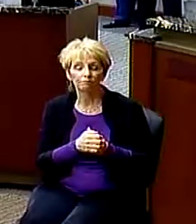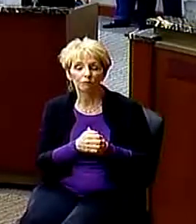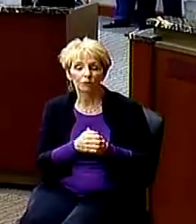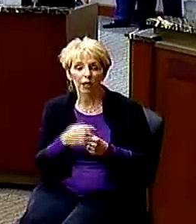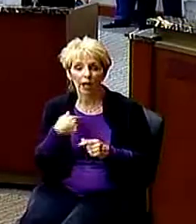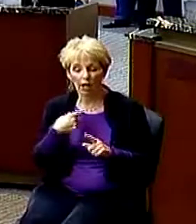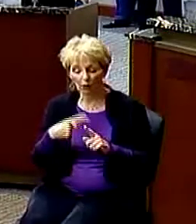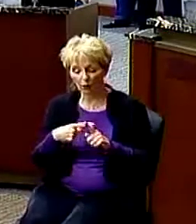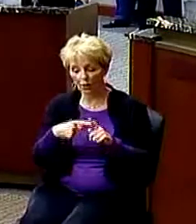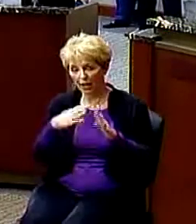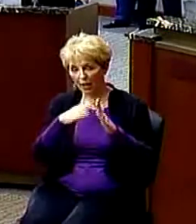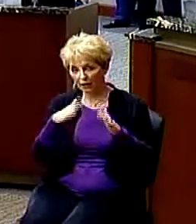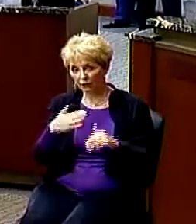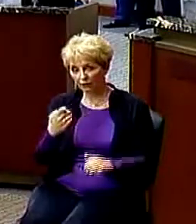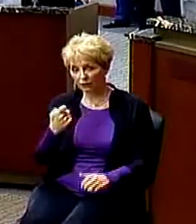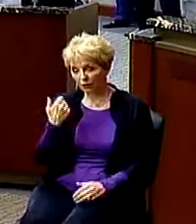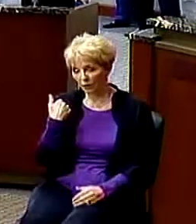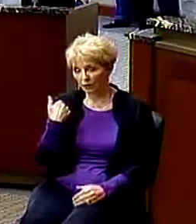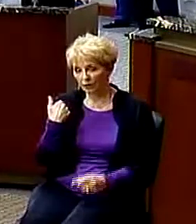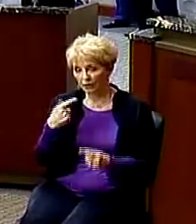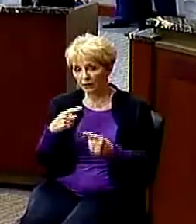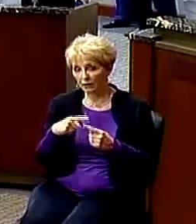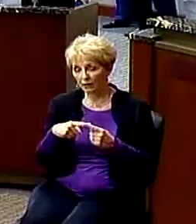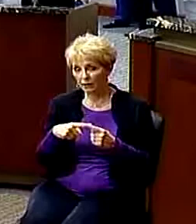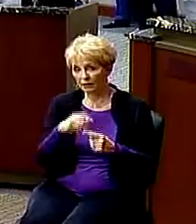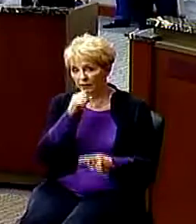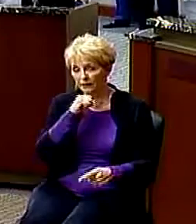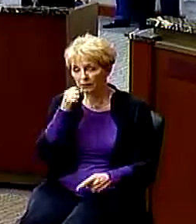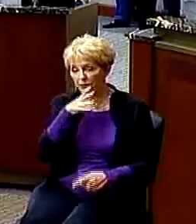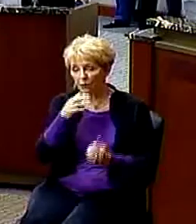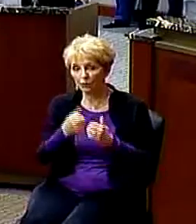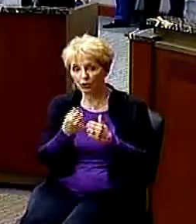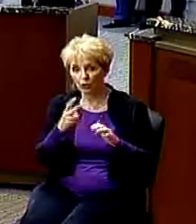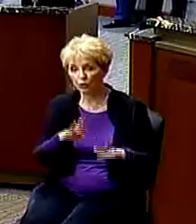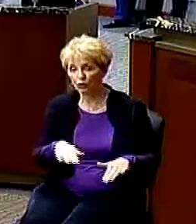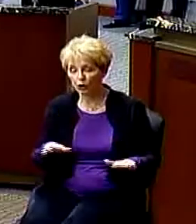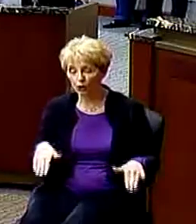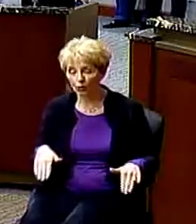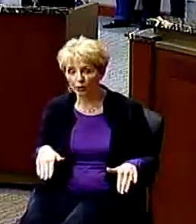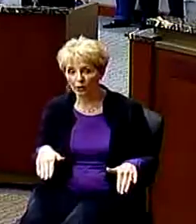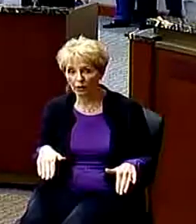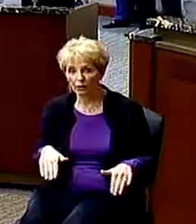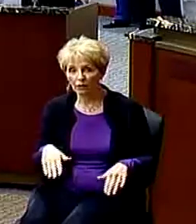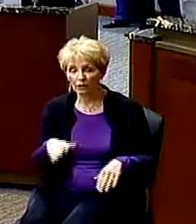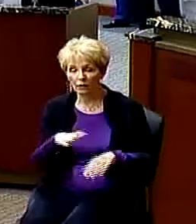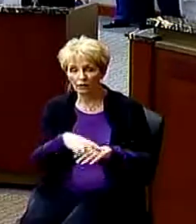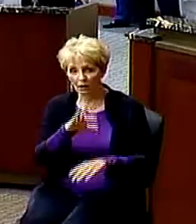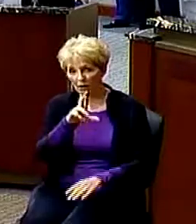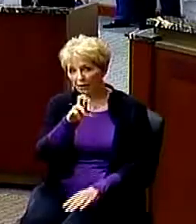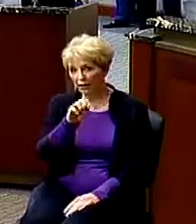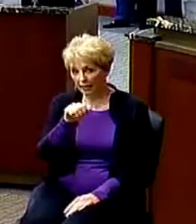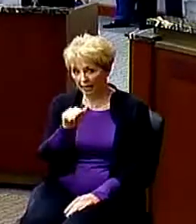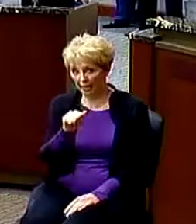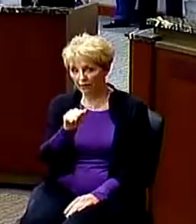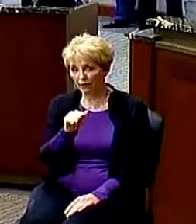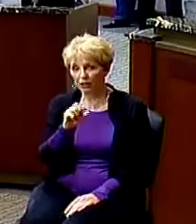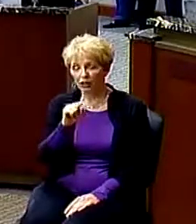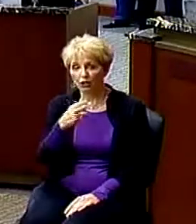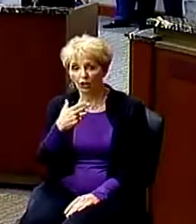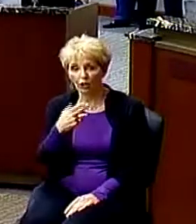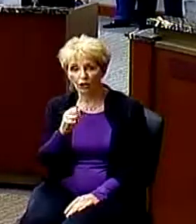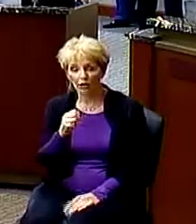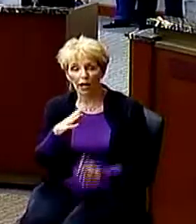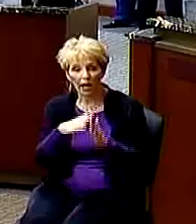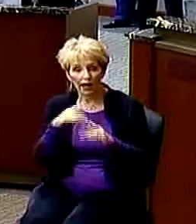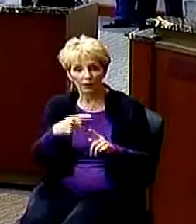I rented a house just recently to a single mother with two children. It was on REA. The